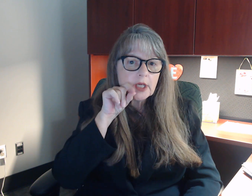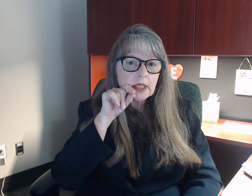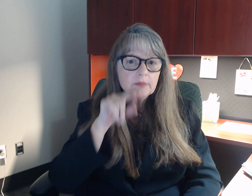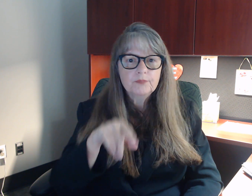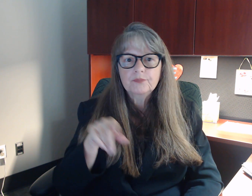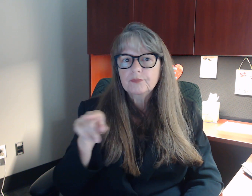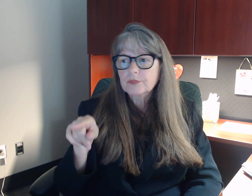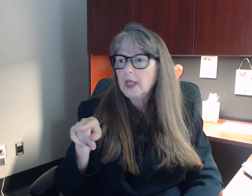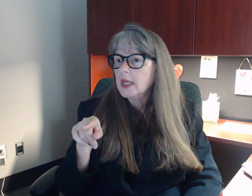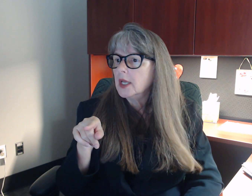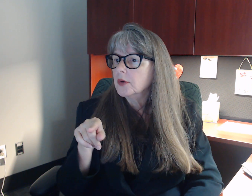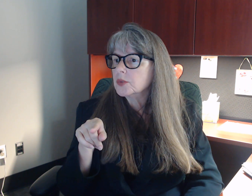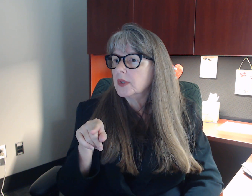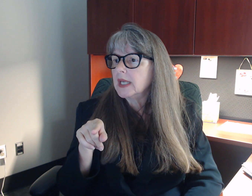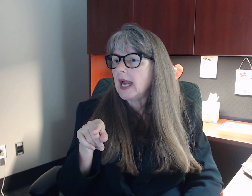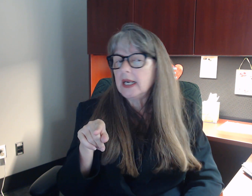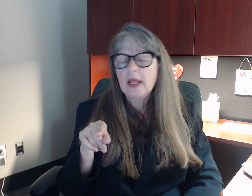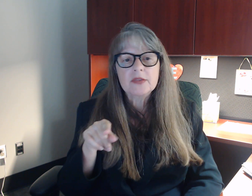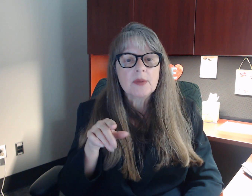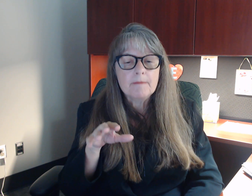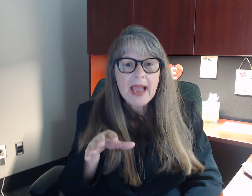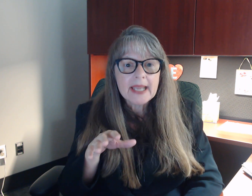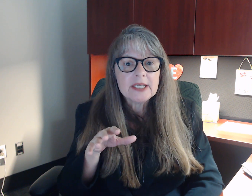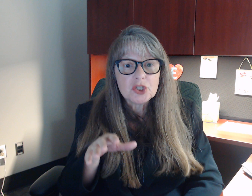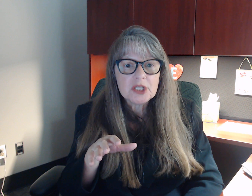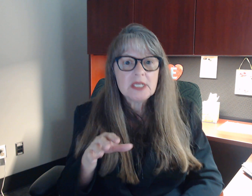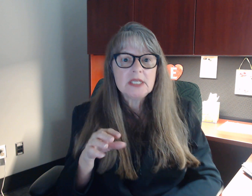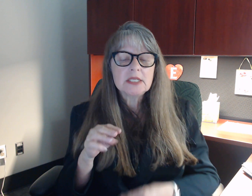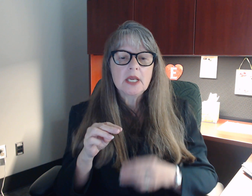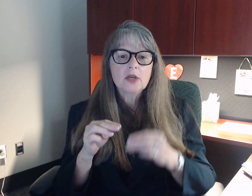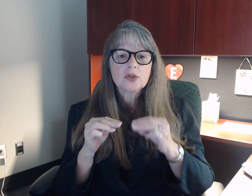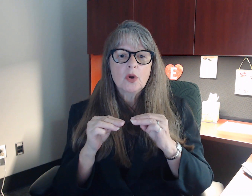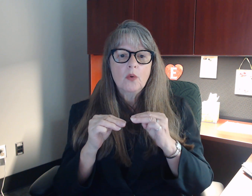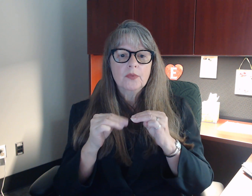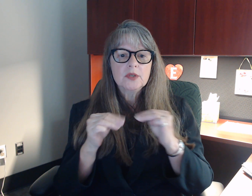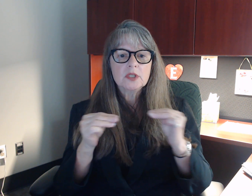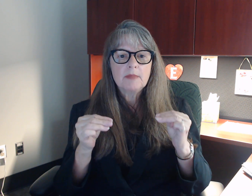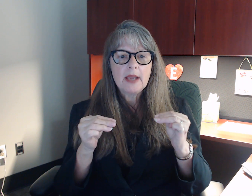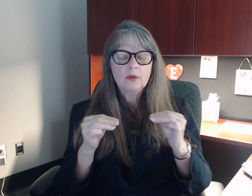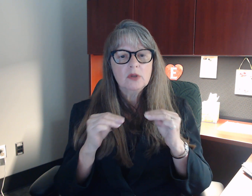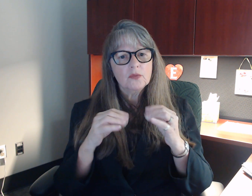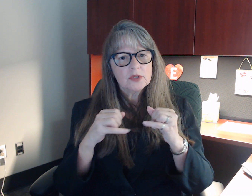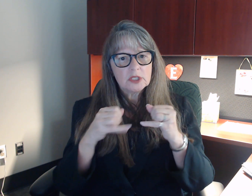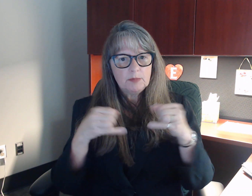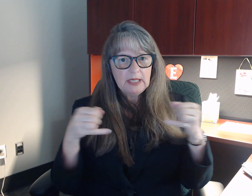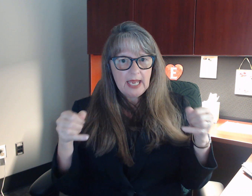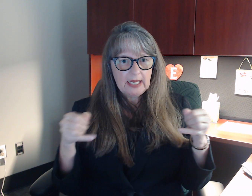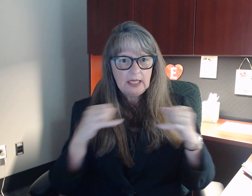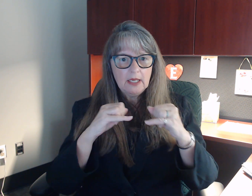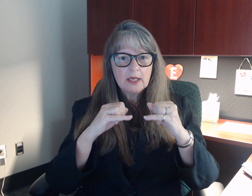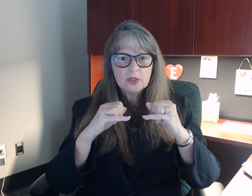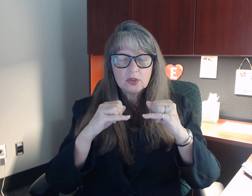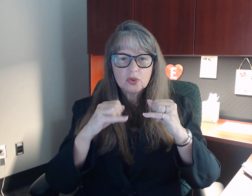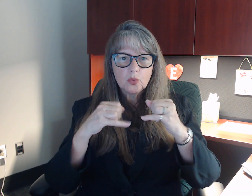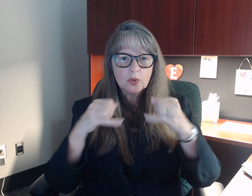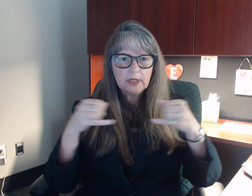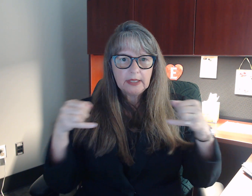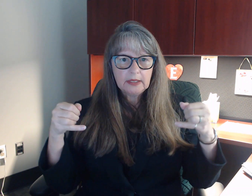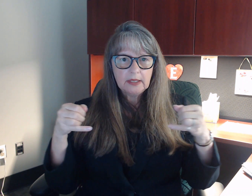chicken. Here's one that I like, the mac and cheese. So this is this is spaghetti because it's twirling,